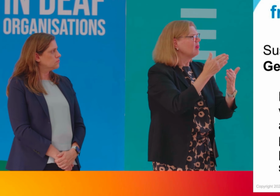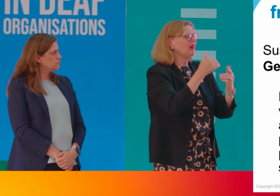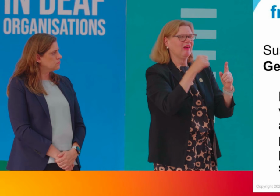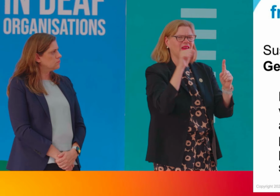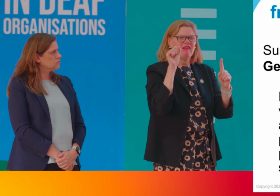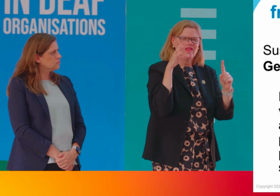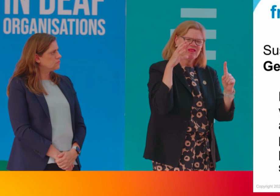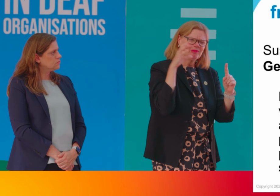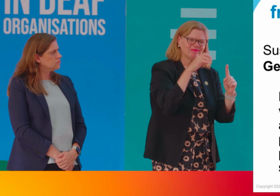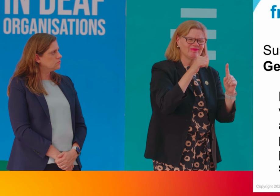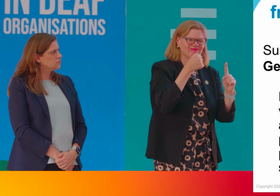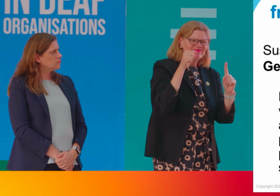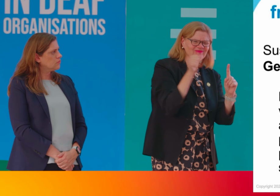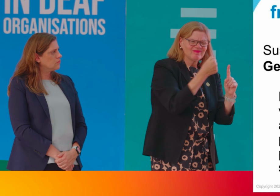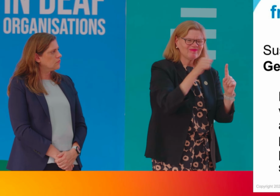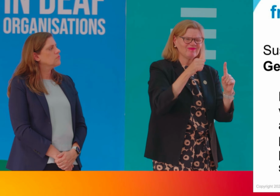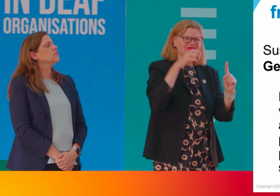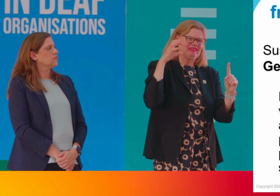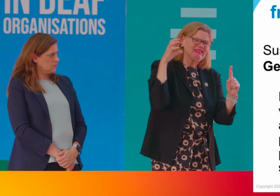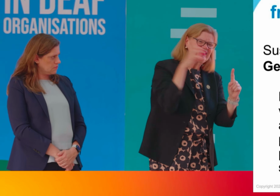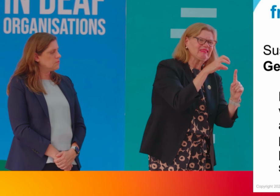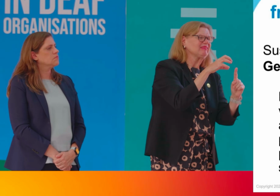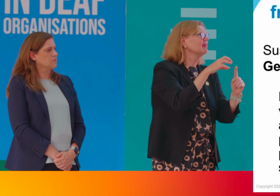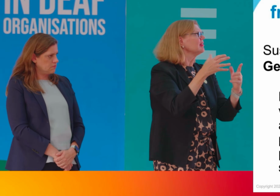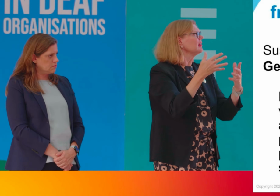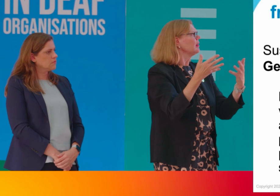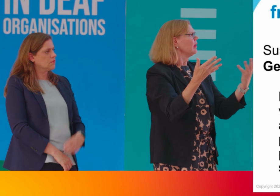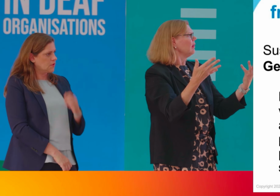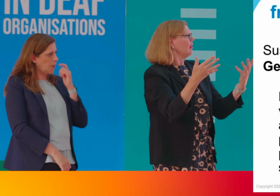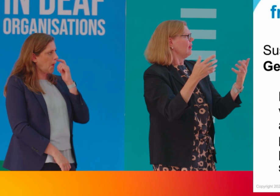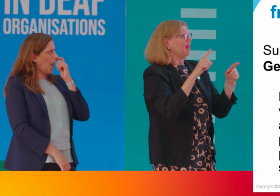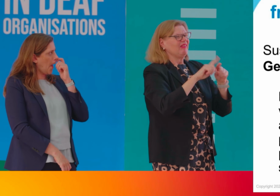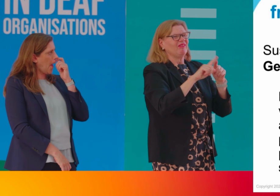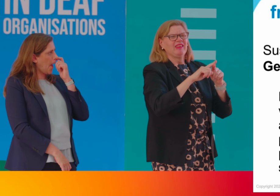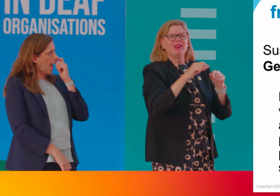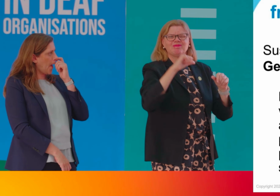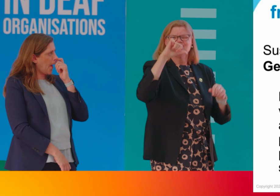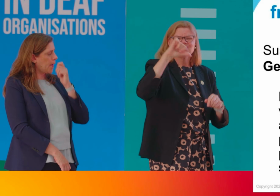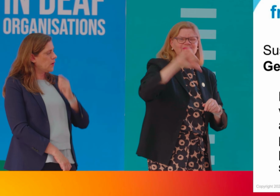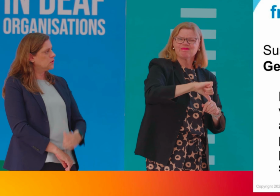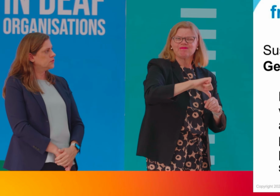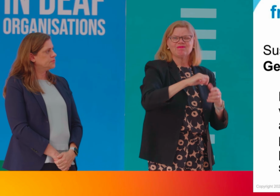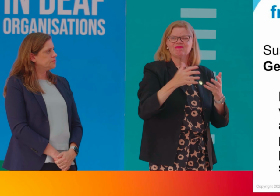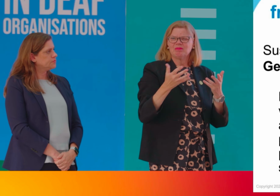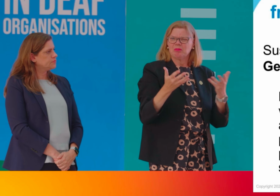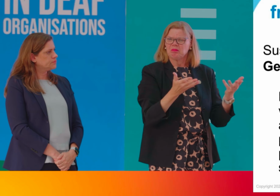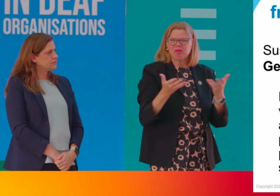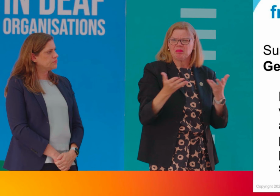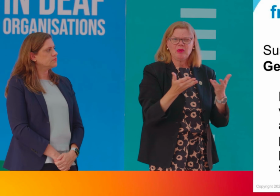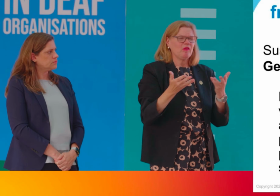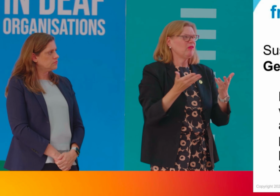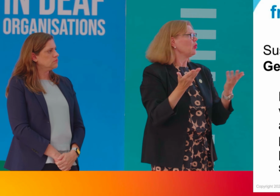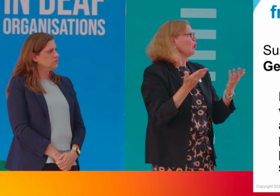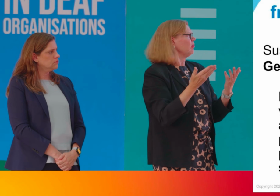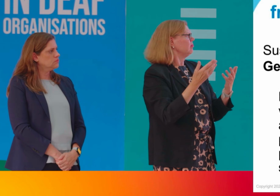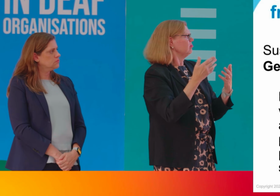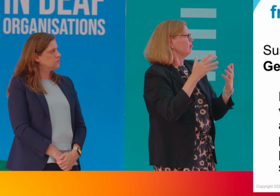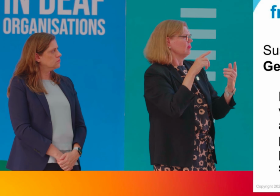The agenda stipulates an aim of ending all form of discrimination, violence,